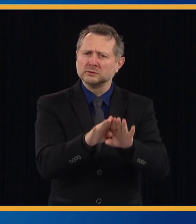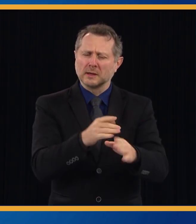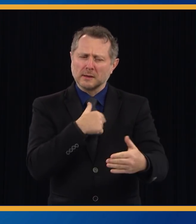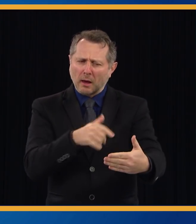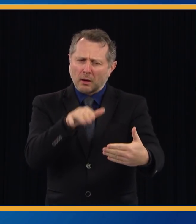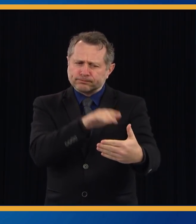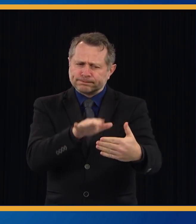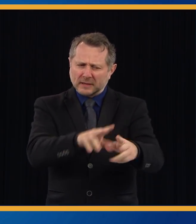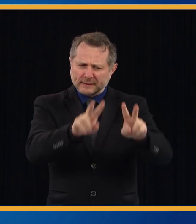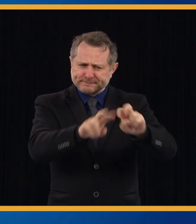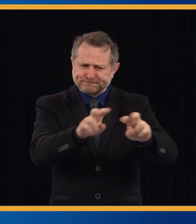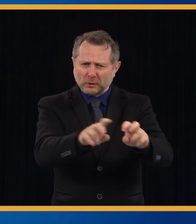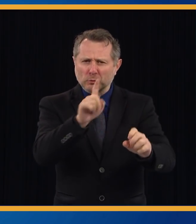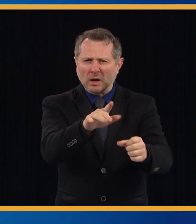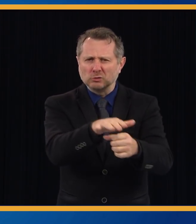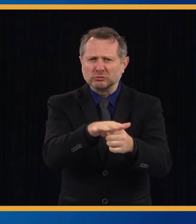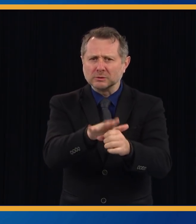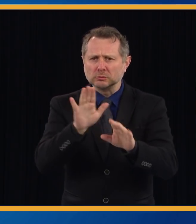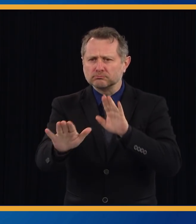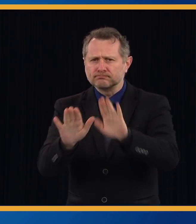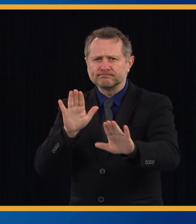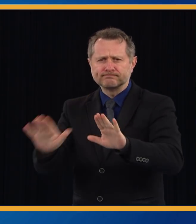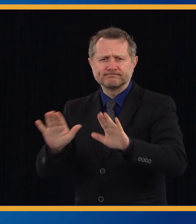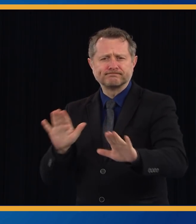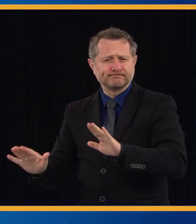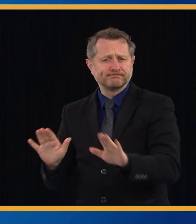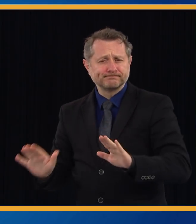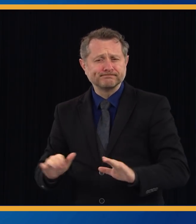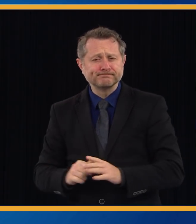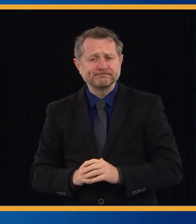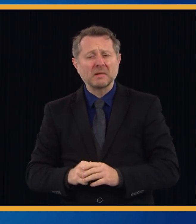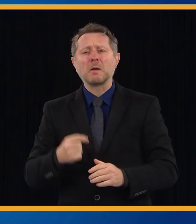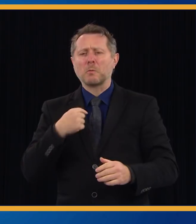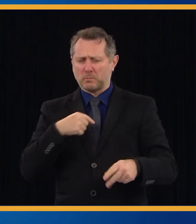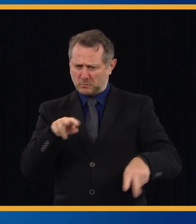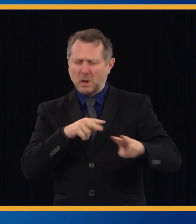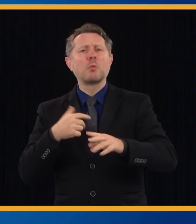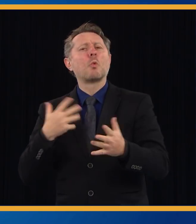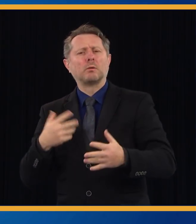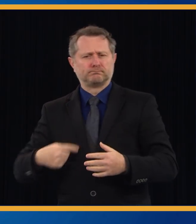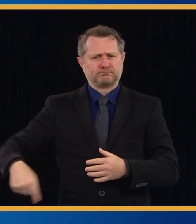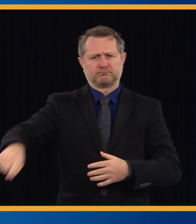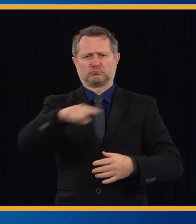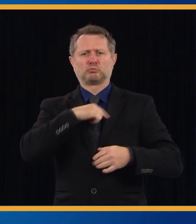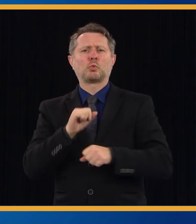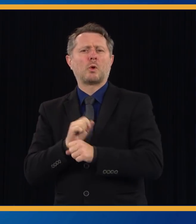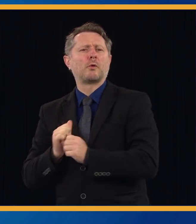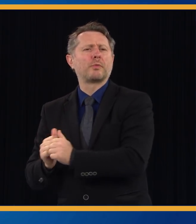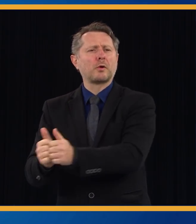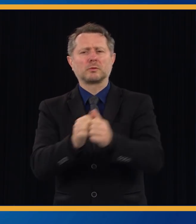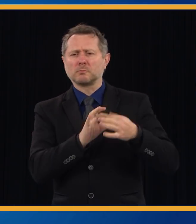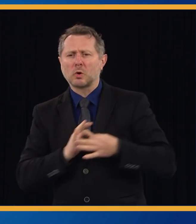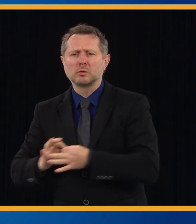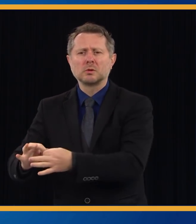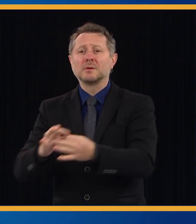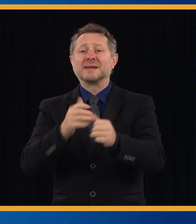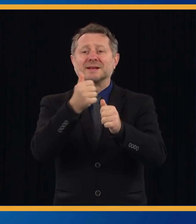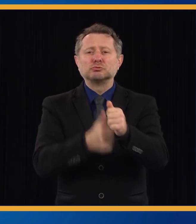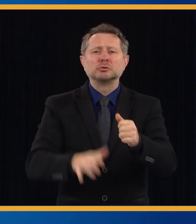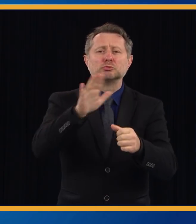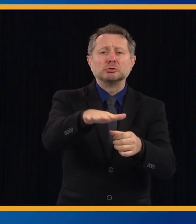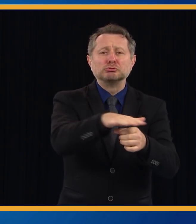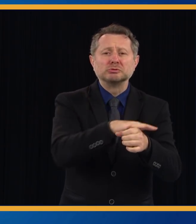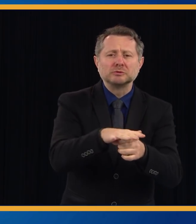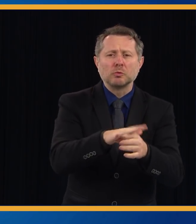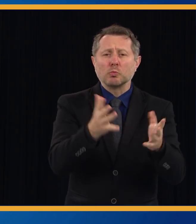our economic regions that we've been working with the state on, and those regions have been working together on